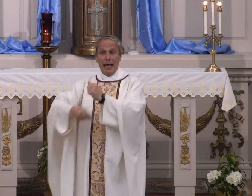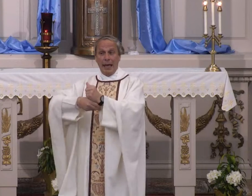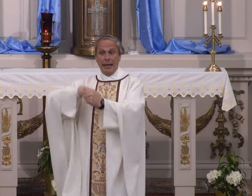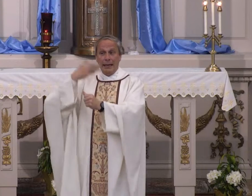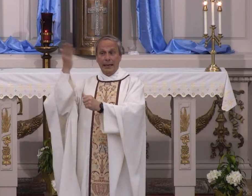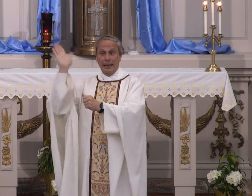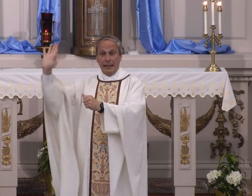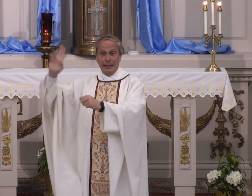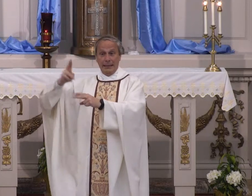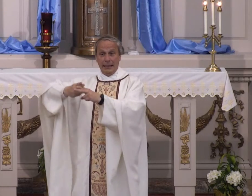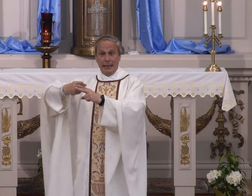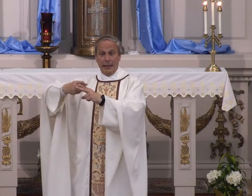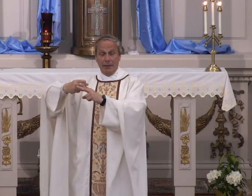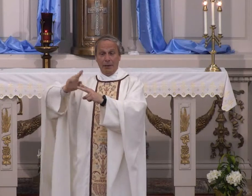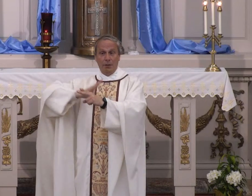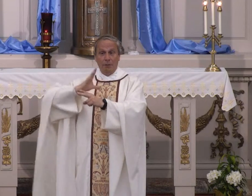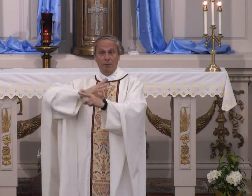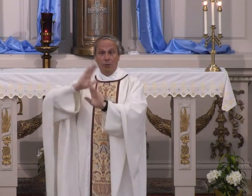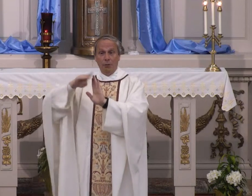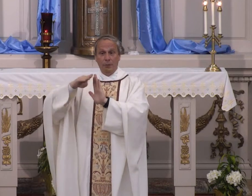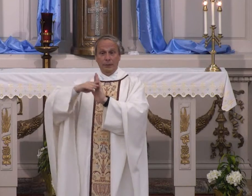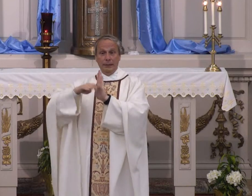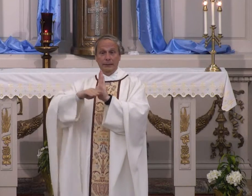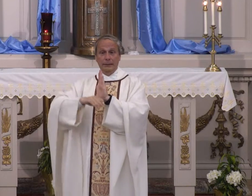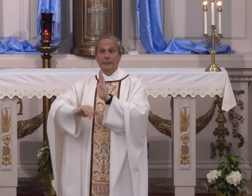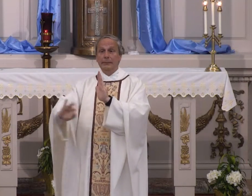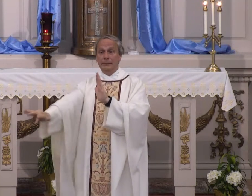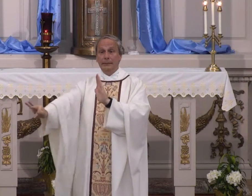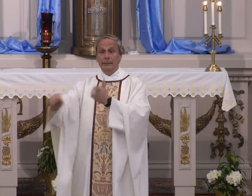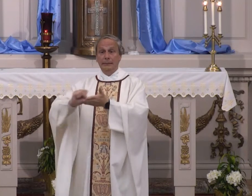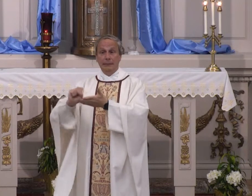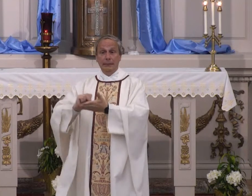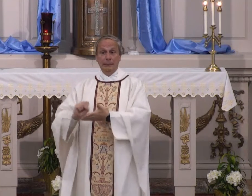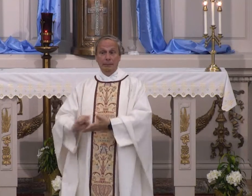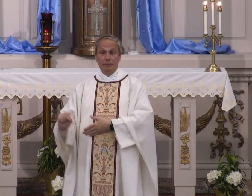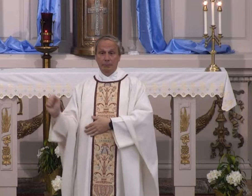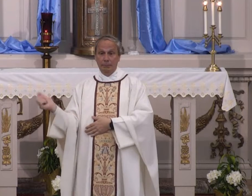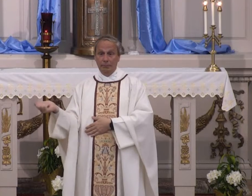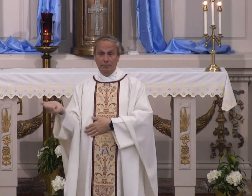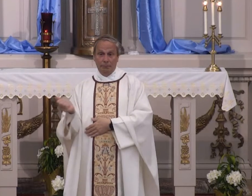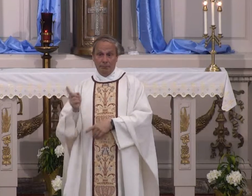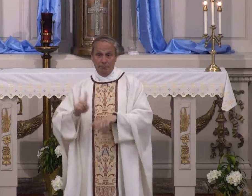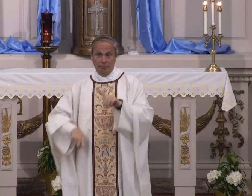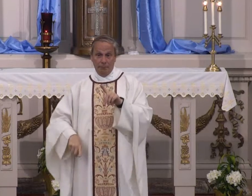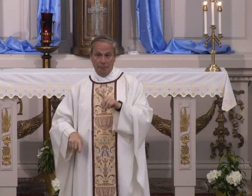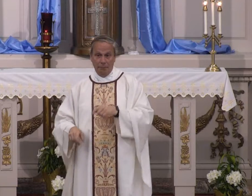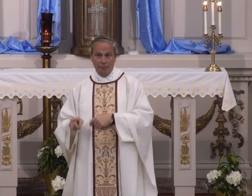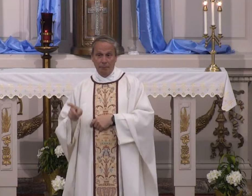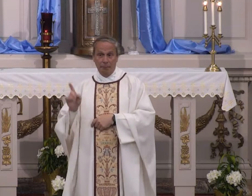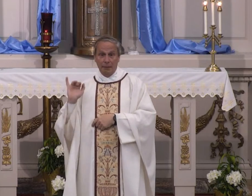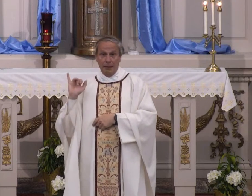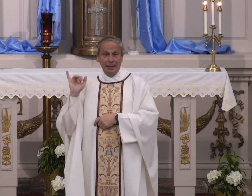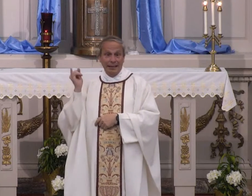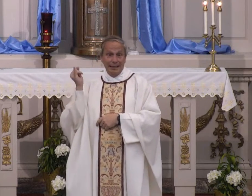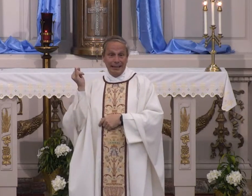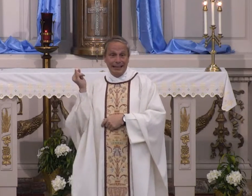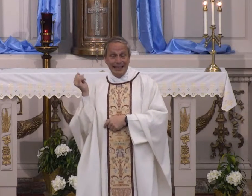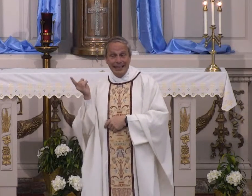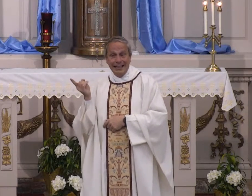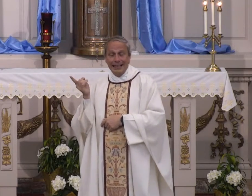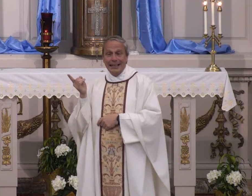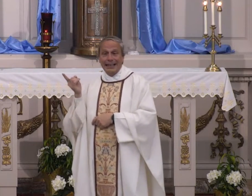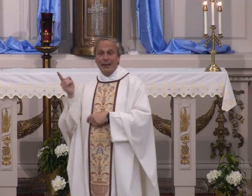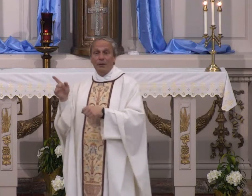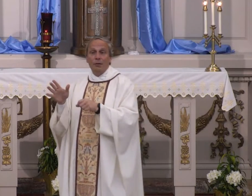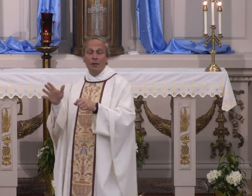And to be honest with you, I cannot believe that the church did canonize this man and that they made him a saint.